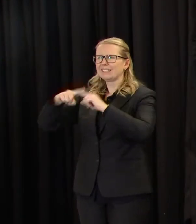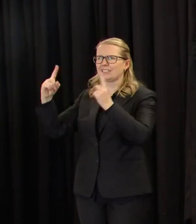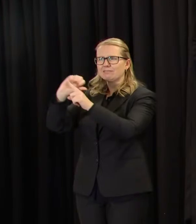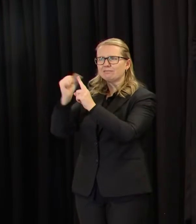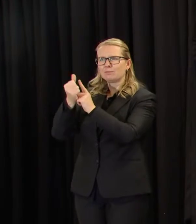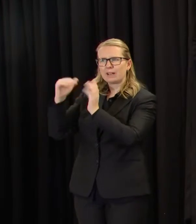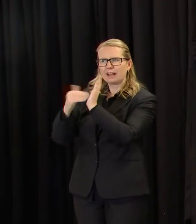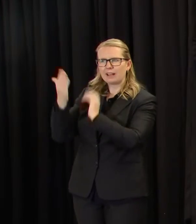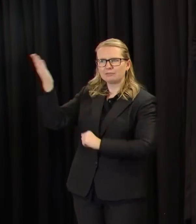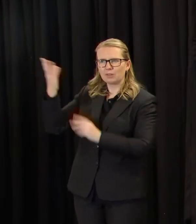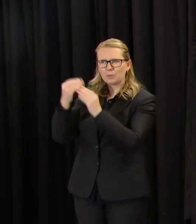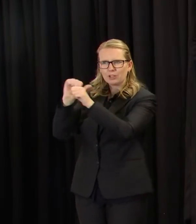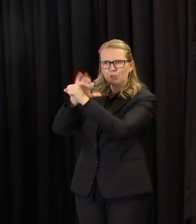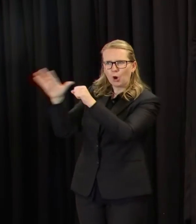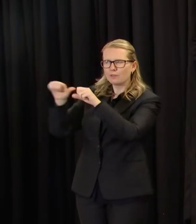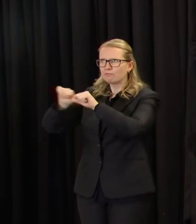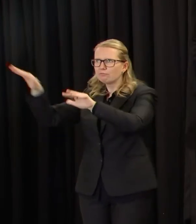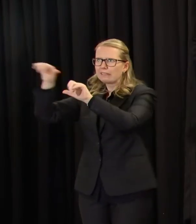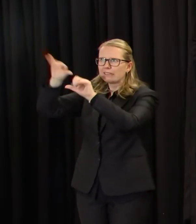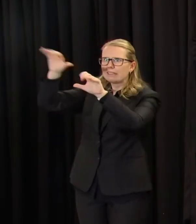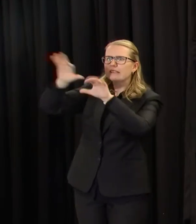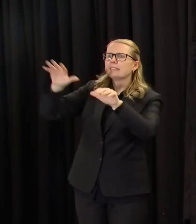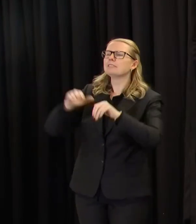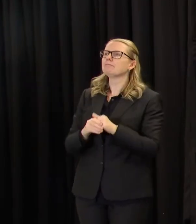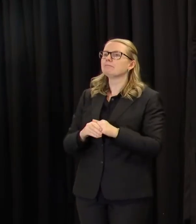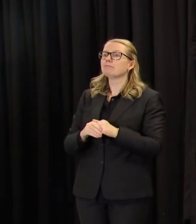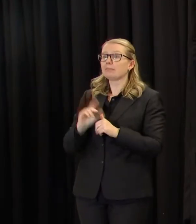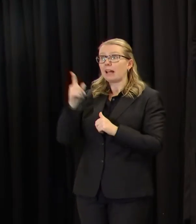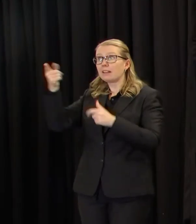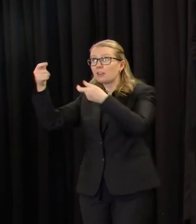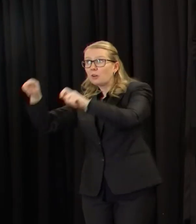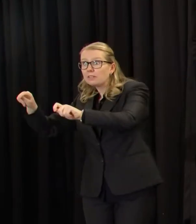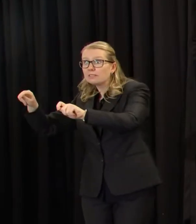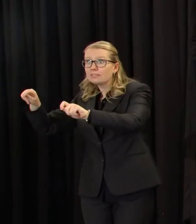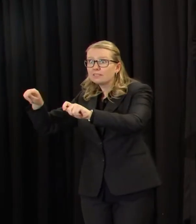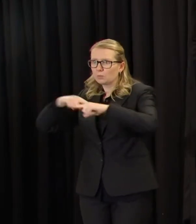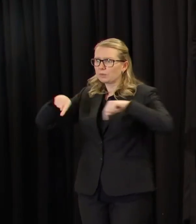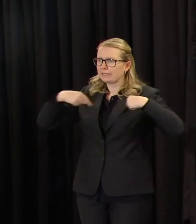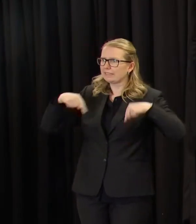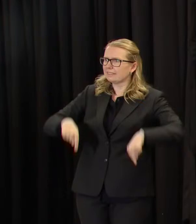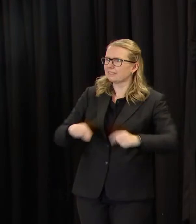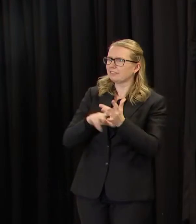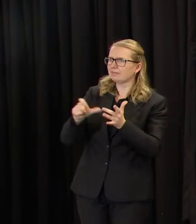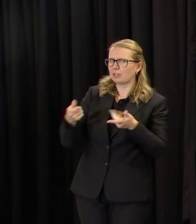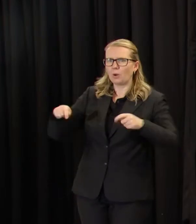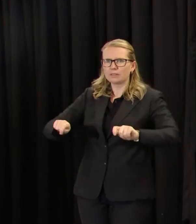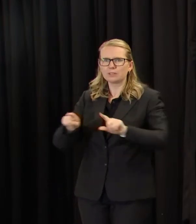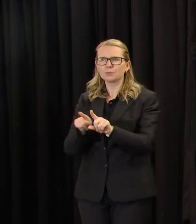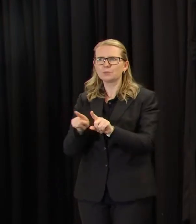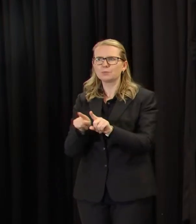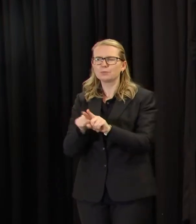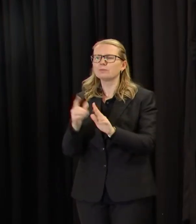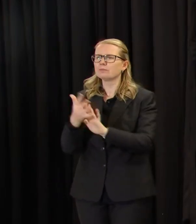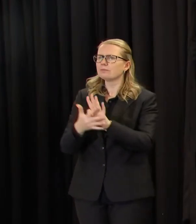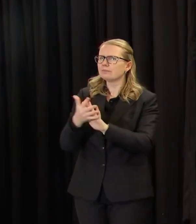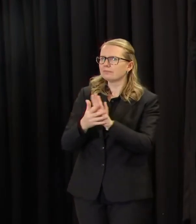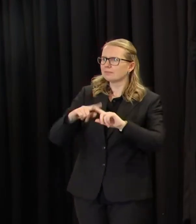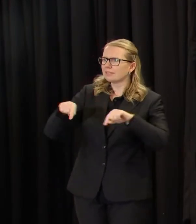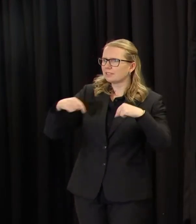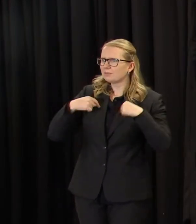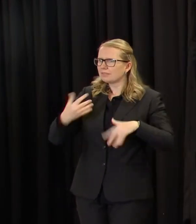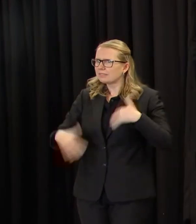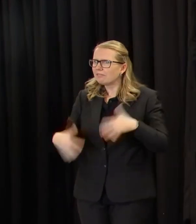But you know, we're locked down, they're locked down, and that means that there's a lot of pain and a lot of the challenge is very real.